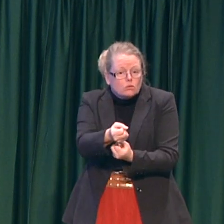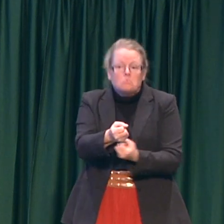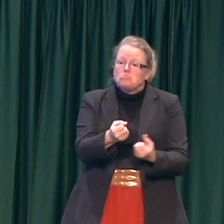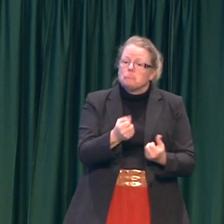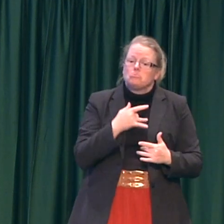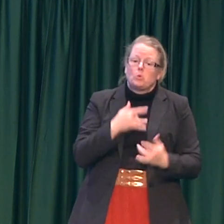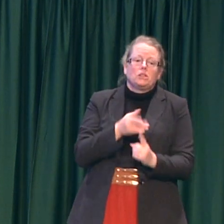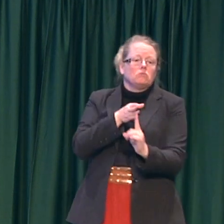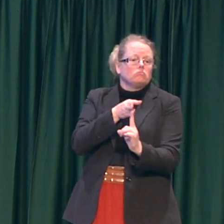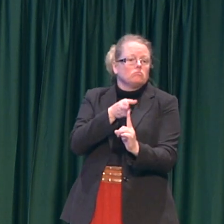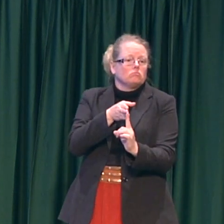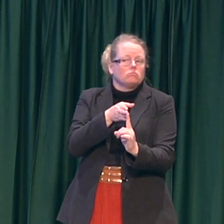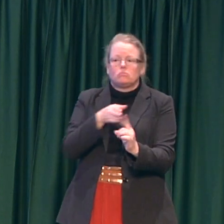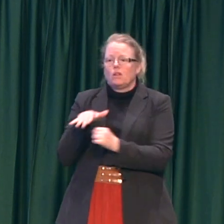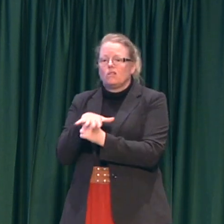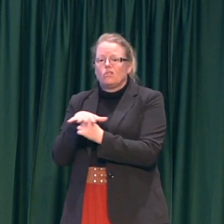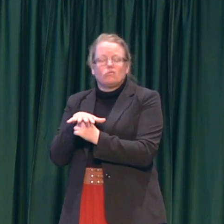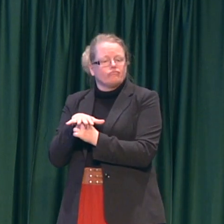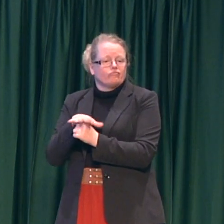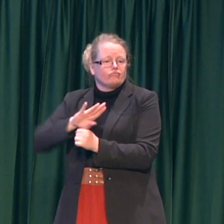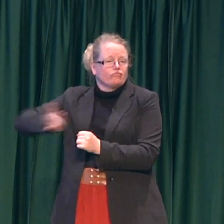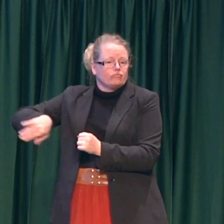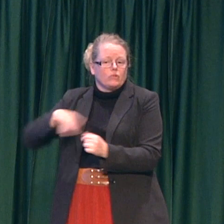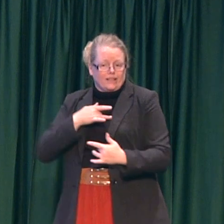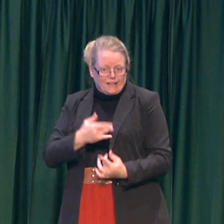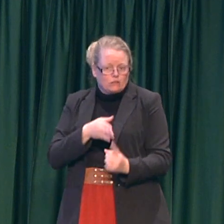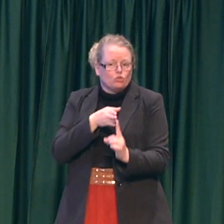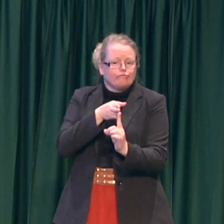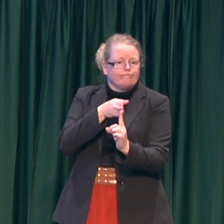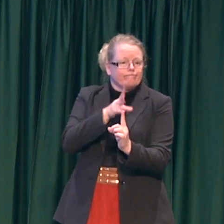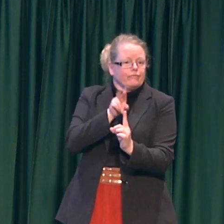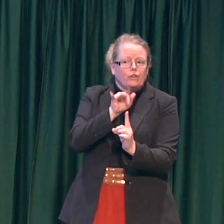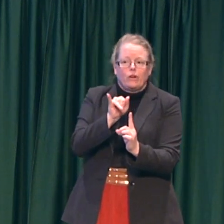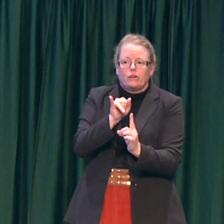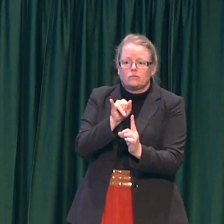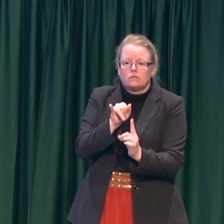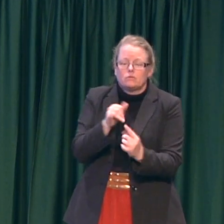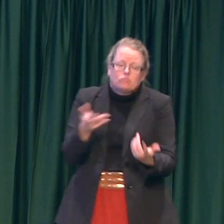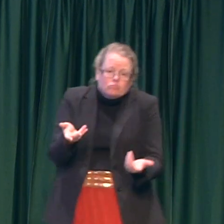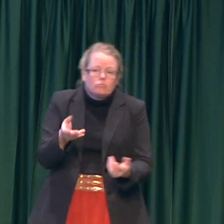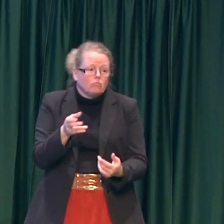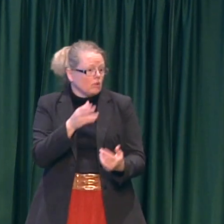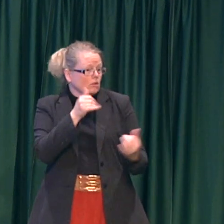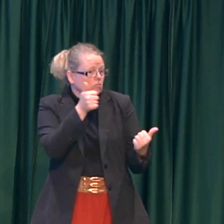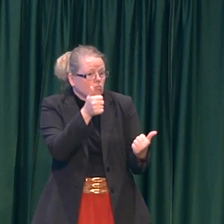with them, I trust them, and that's the company I use instead of using the local people. I like using VRI.